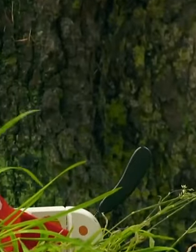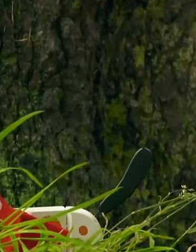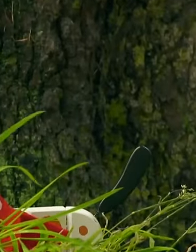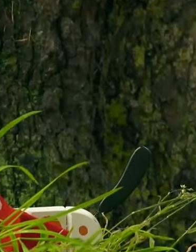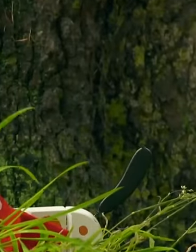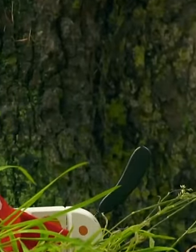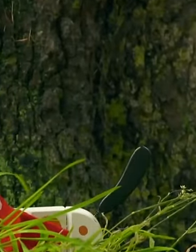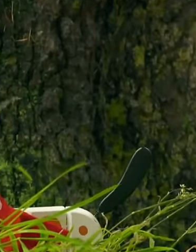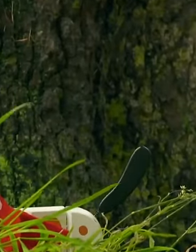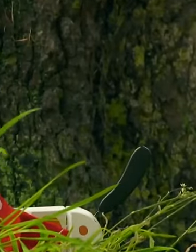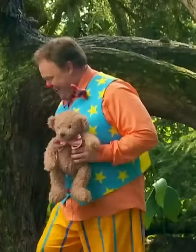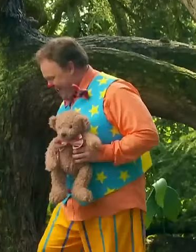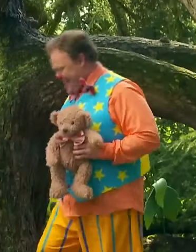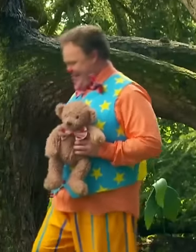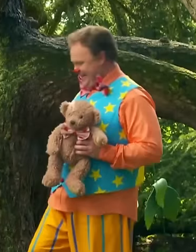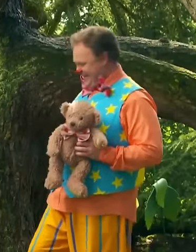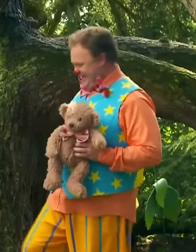Found you, the puppy.